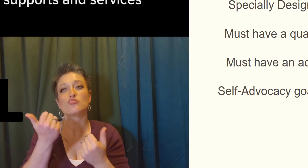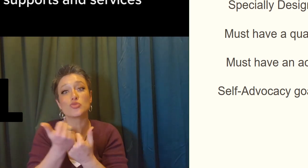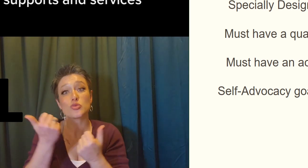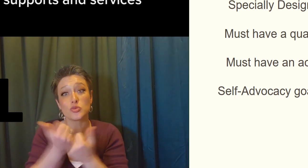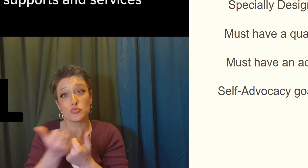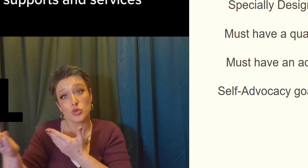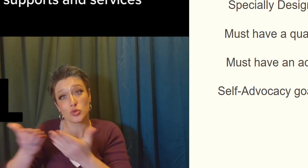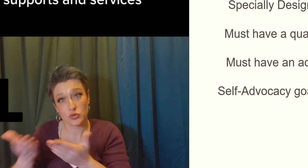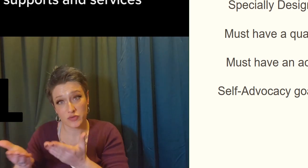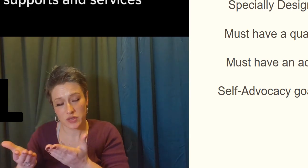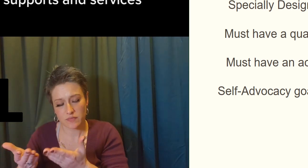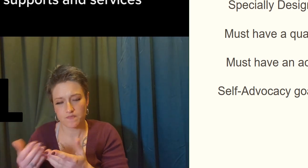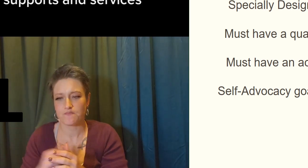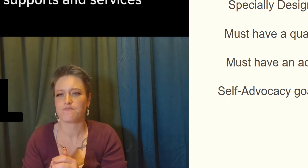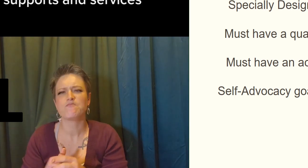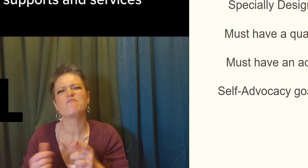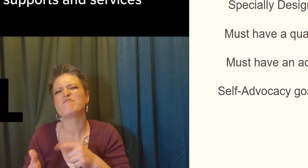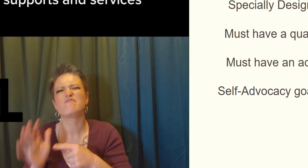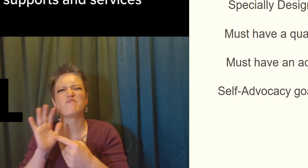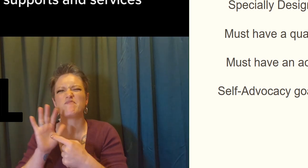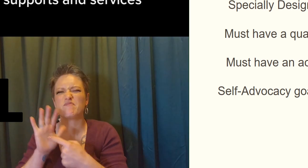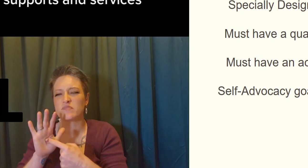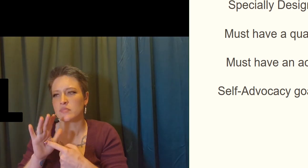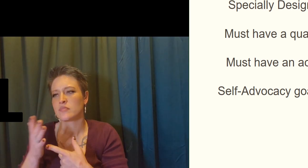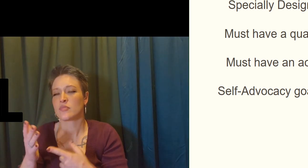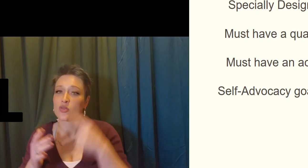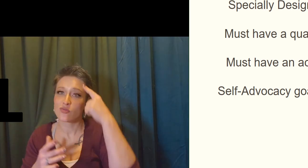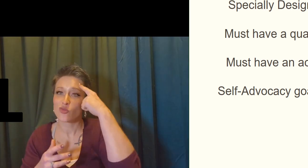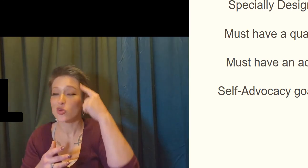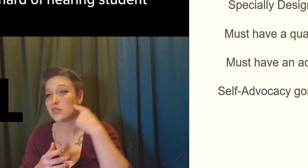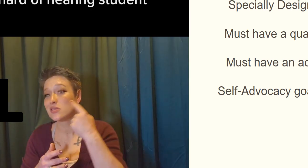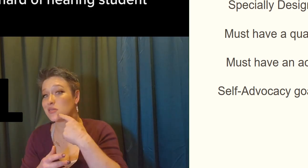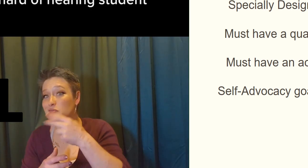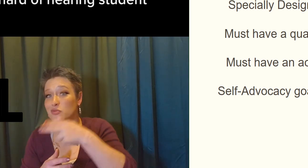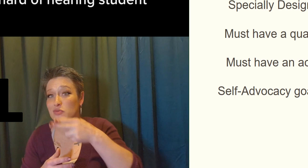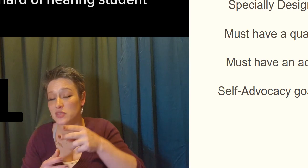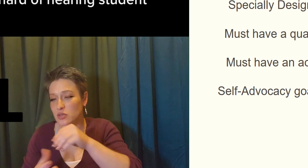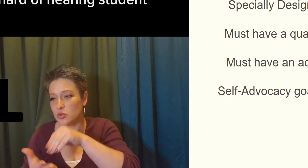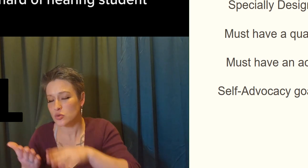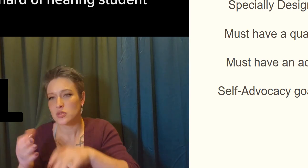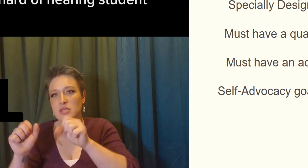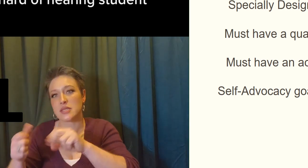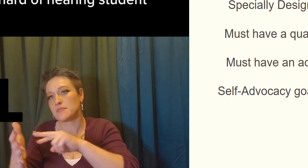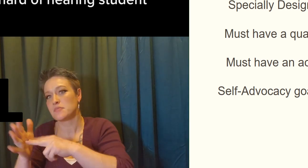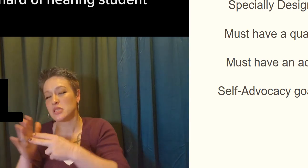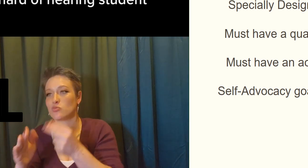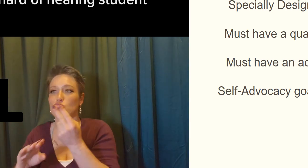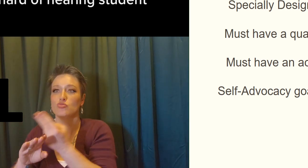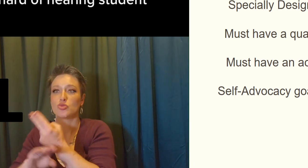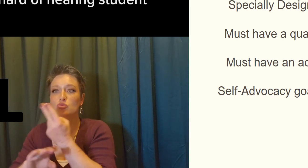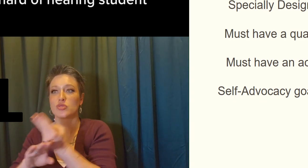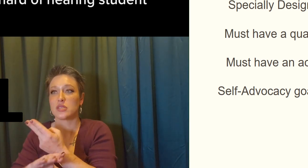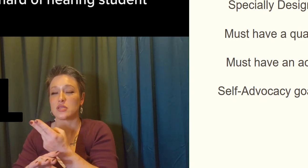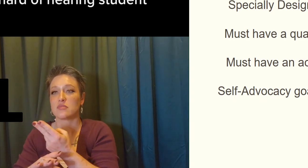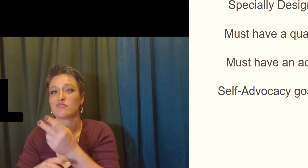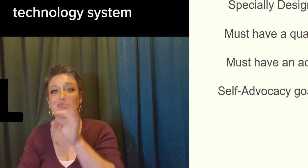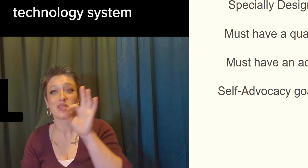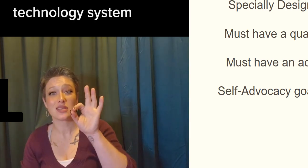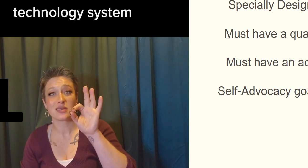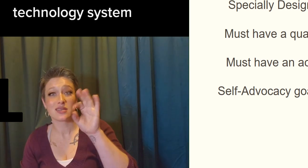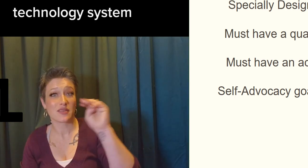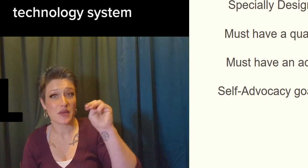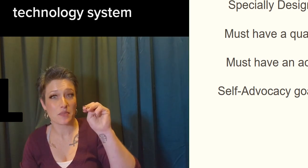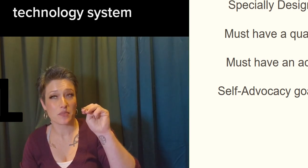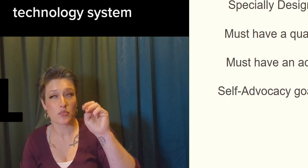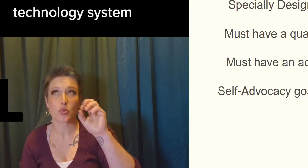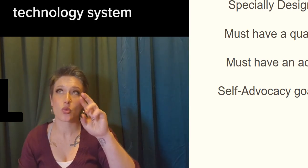So accommodations are supports and services. As an example, for a deaf and hard of hearing student, it can